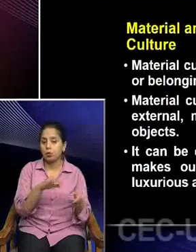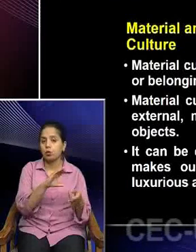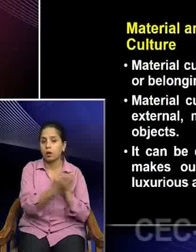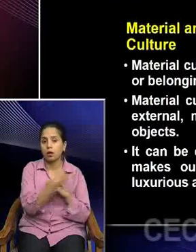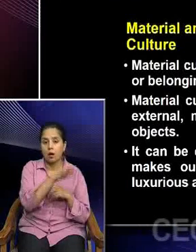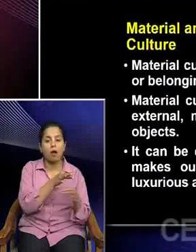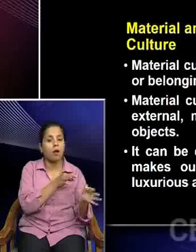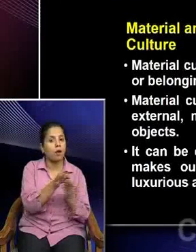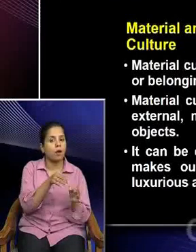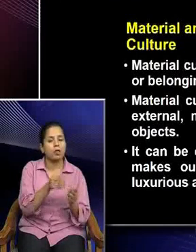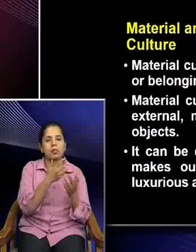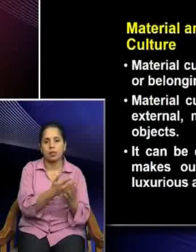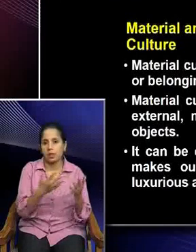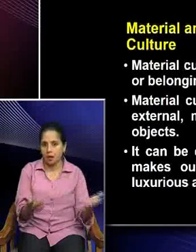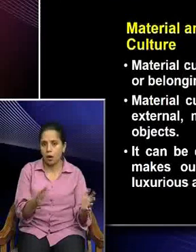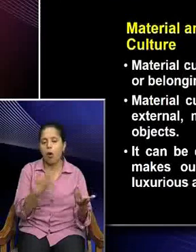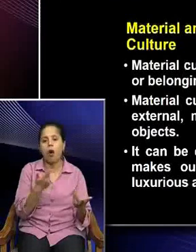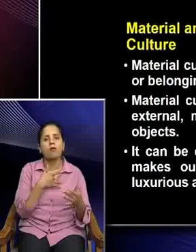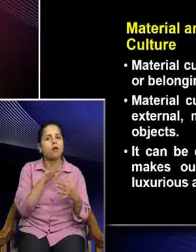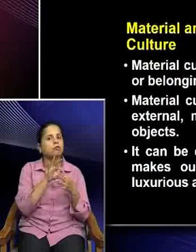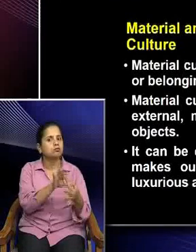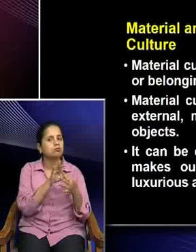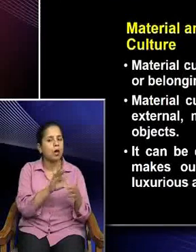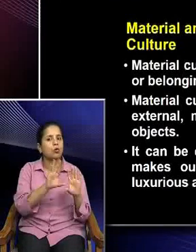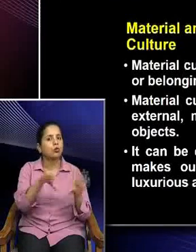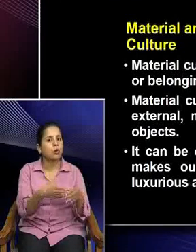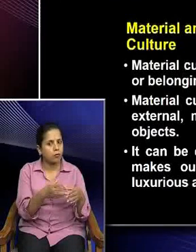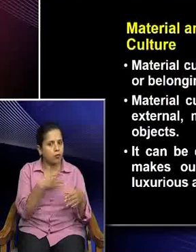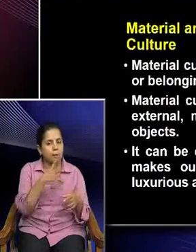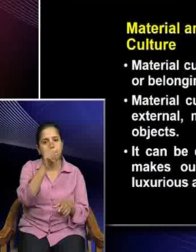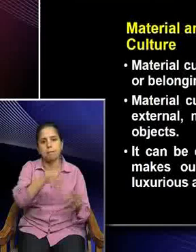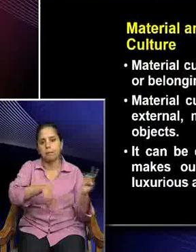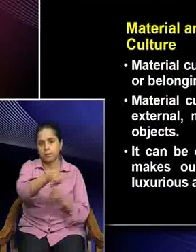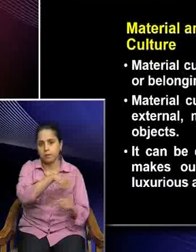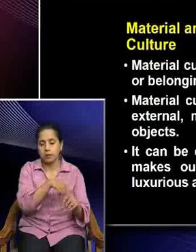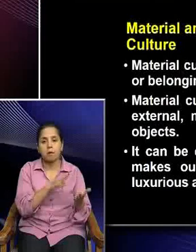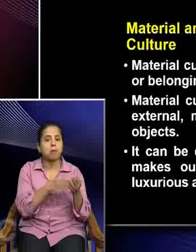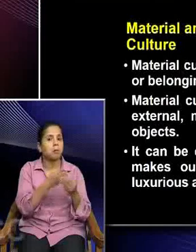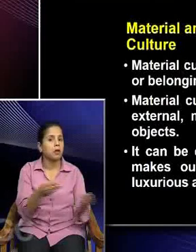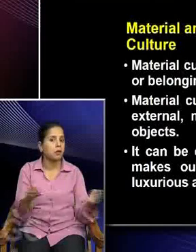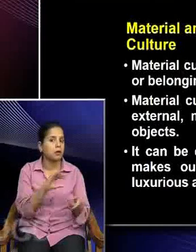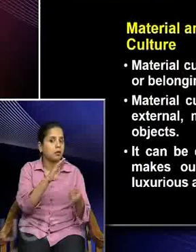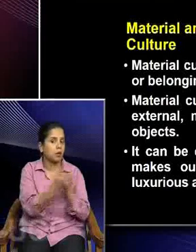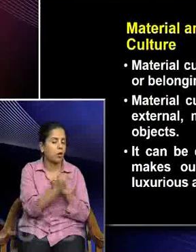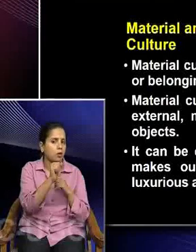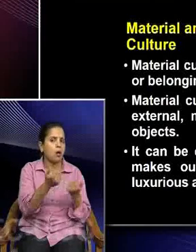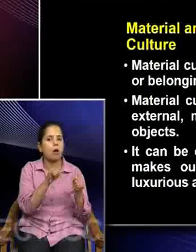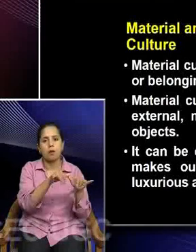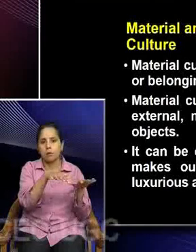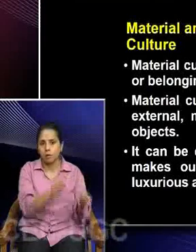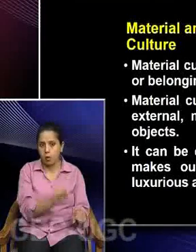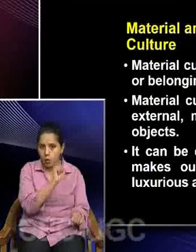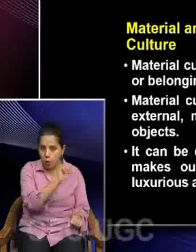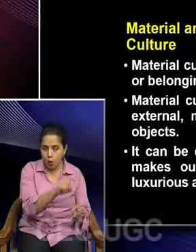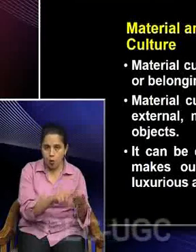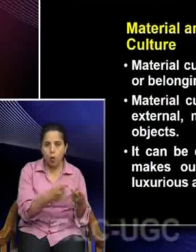refers to objects or belonging of a group of people. So, material culture would be your property, it could